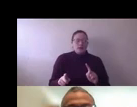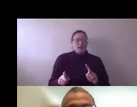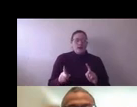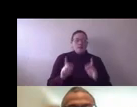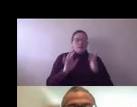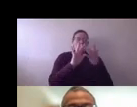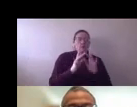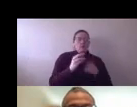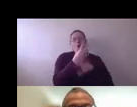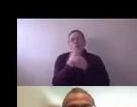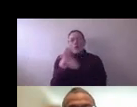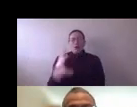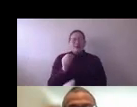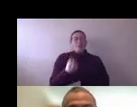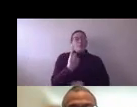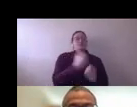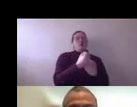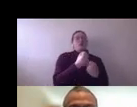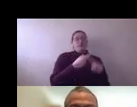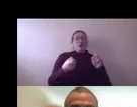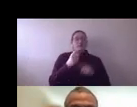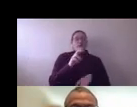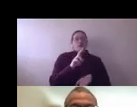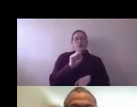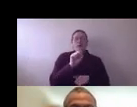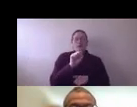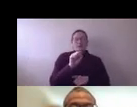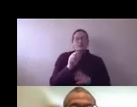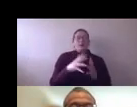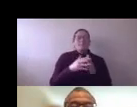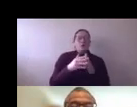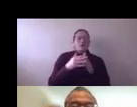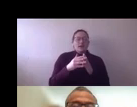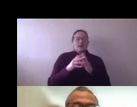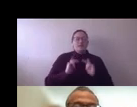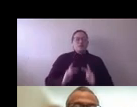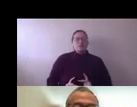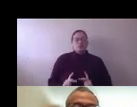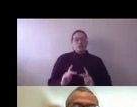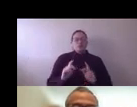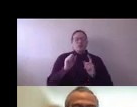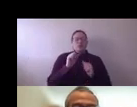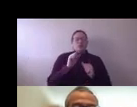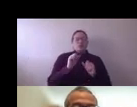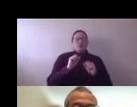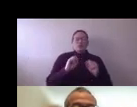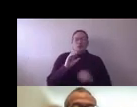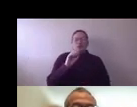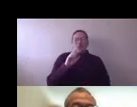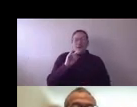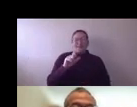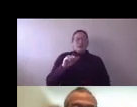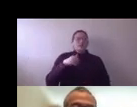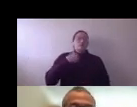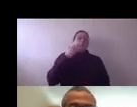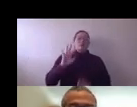webinars, including one sponsored by the American Physical Society. So I know that he and his family suffered a great deal. So